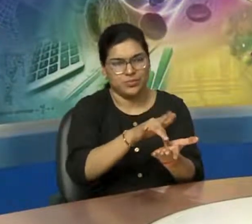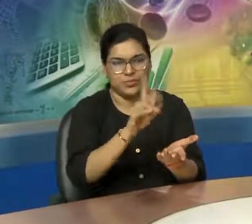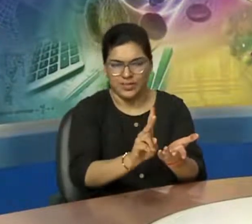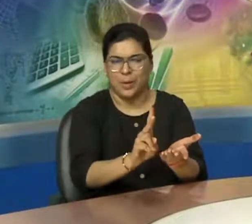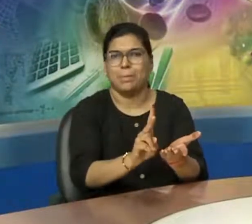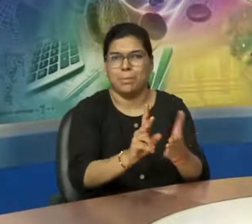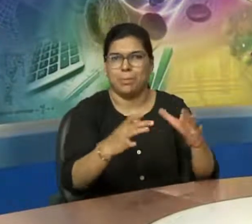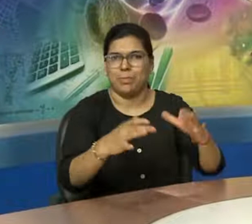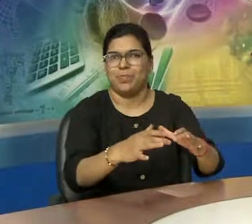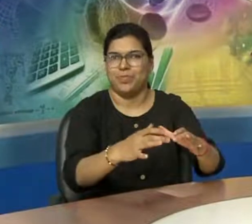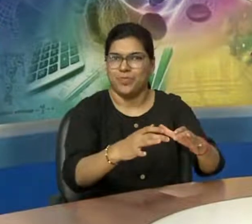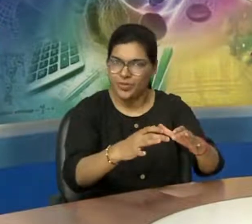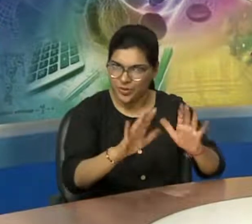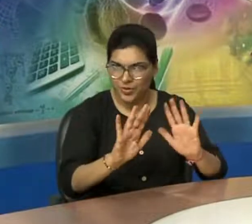habitat.